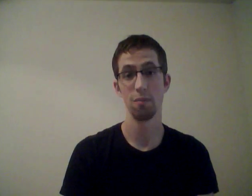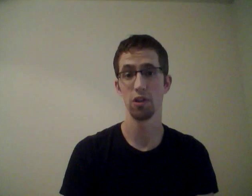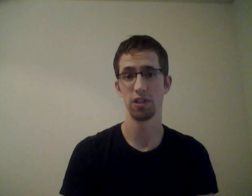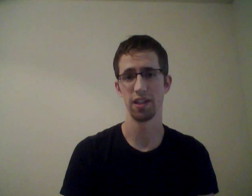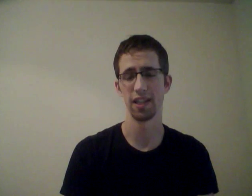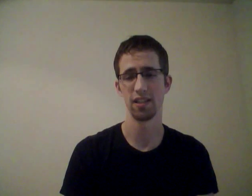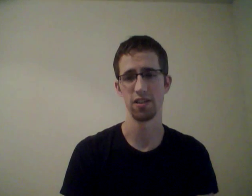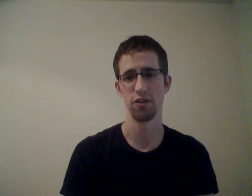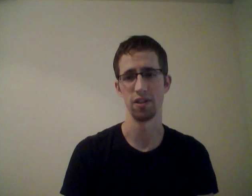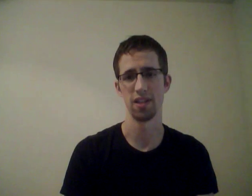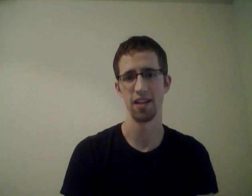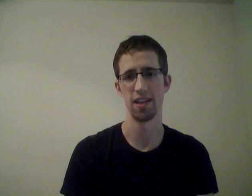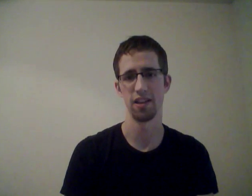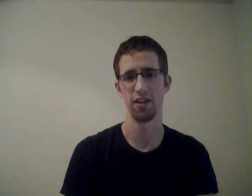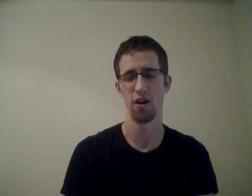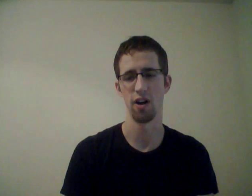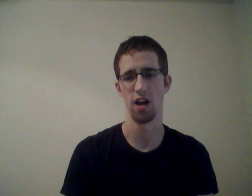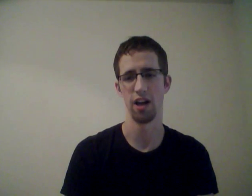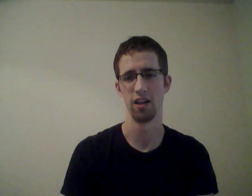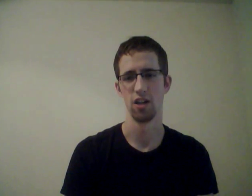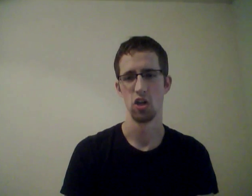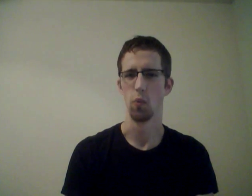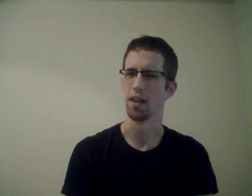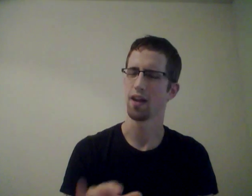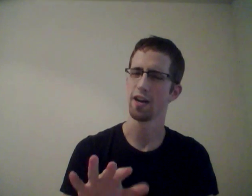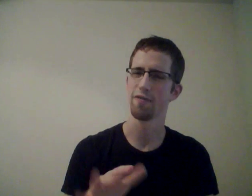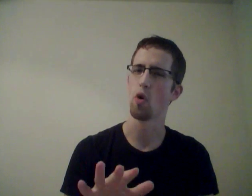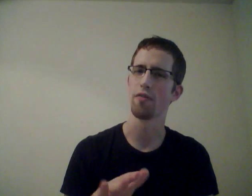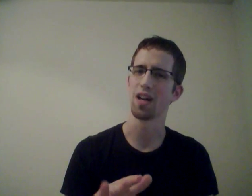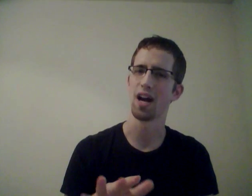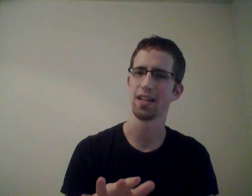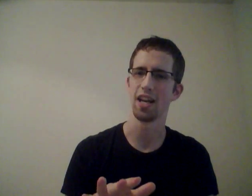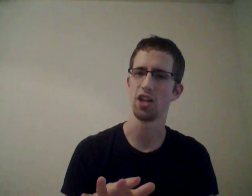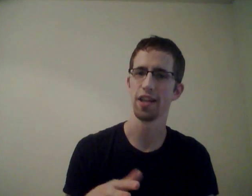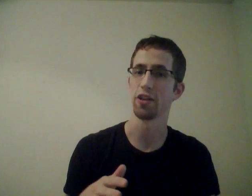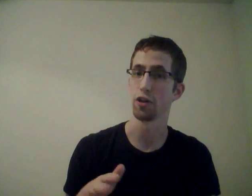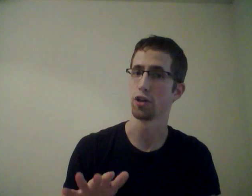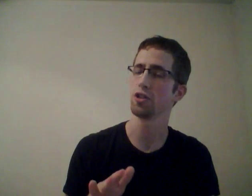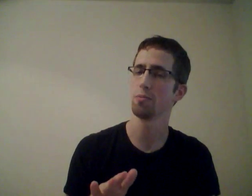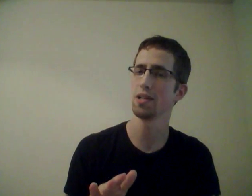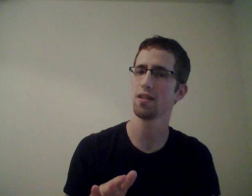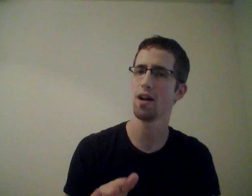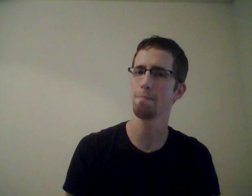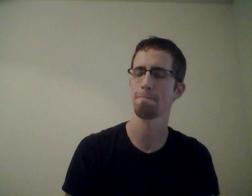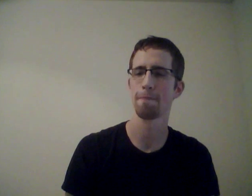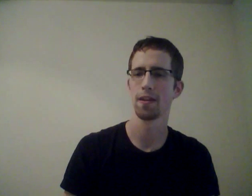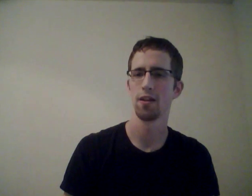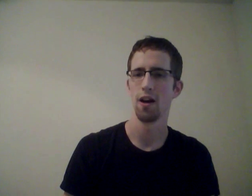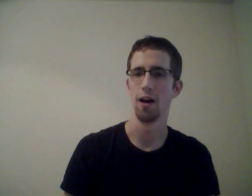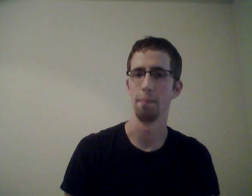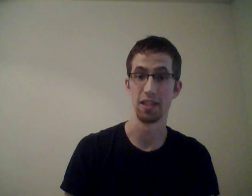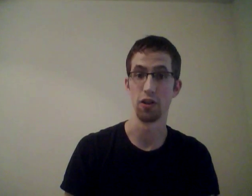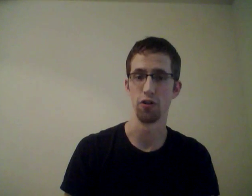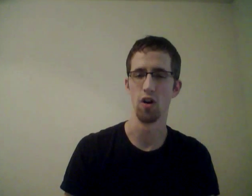Similar to this is you can say that there are none, with kind of more of a connotation that there used to be some, but that you're all